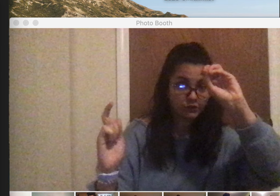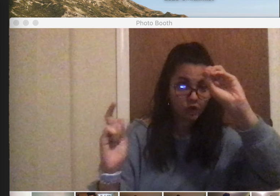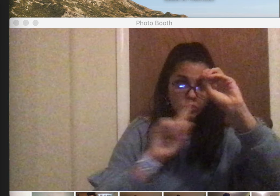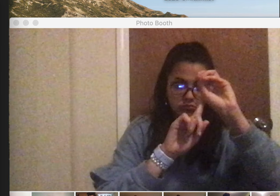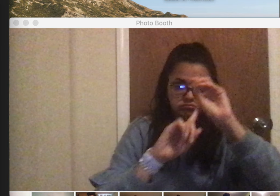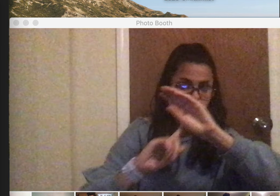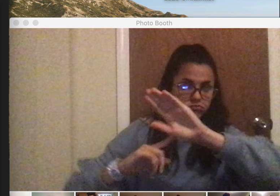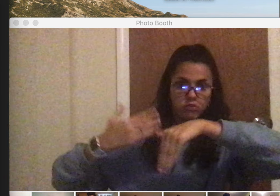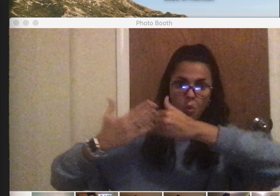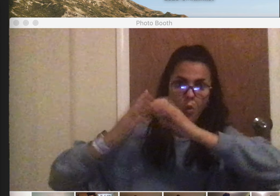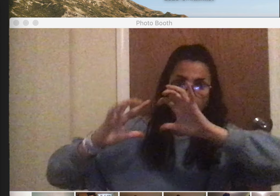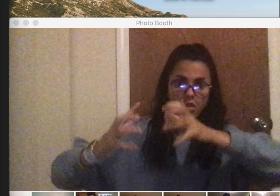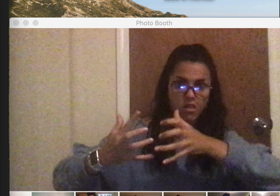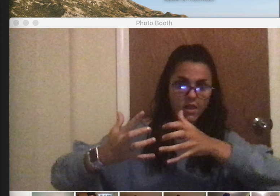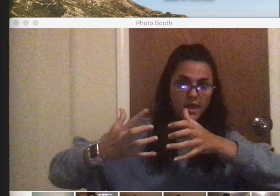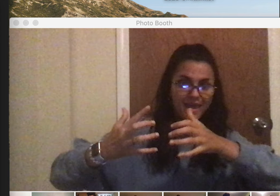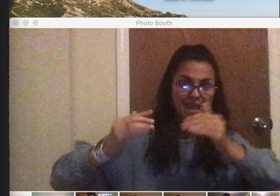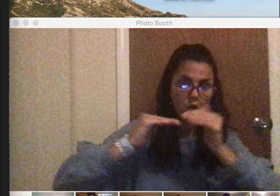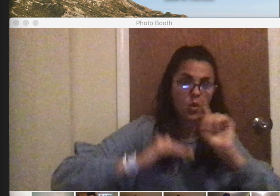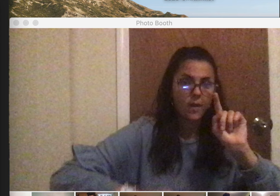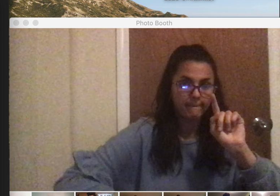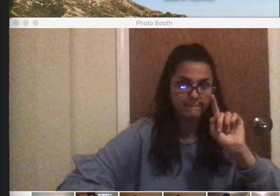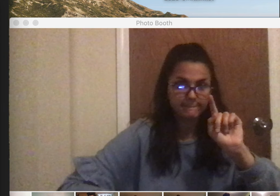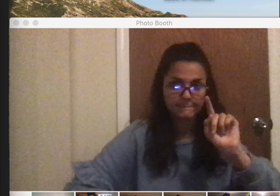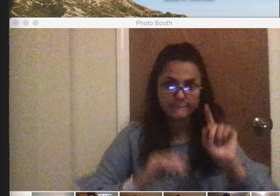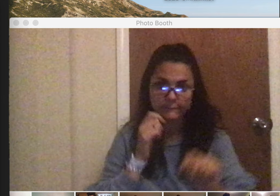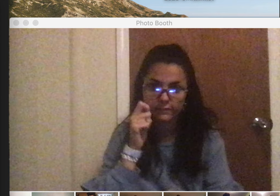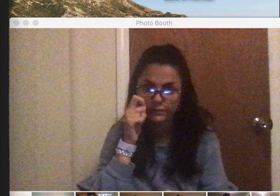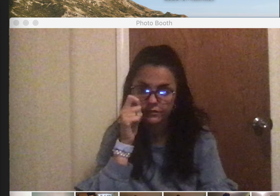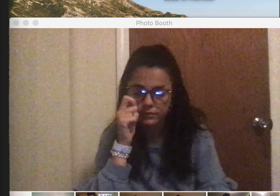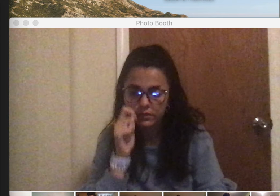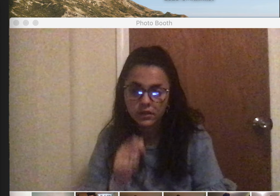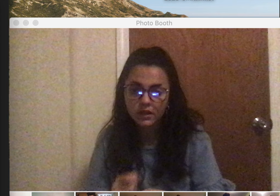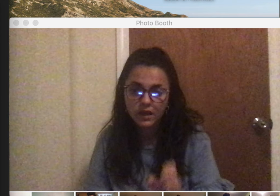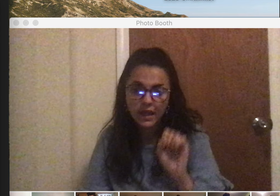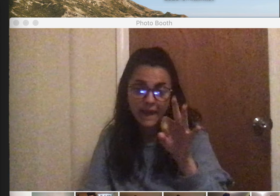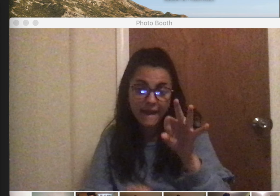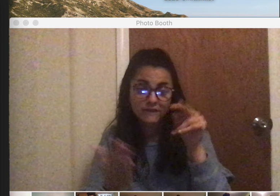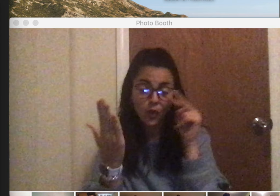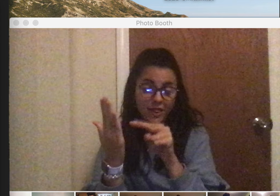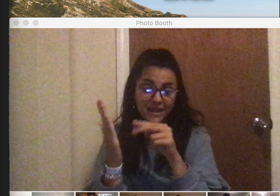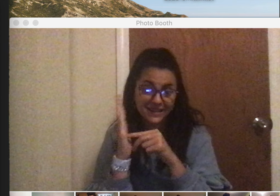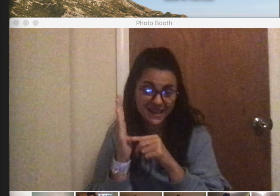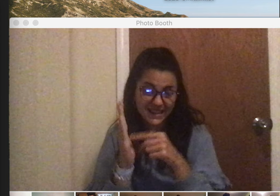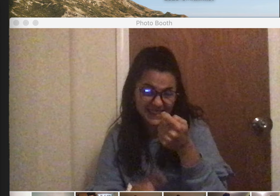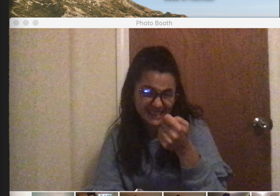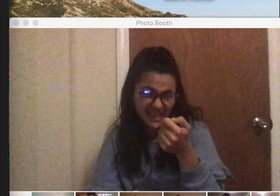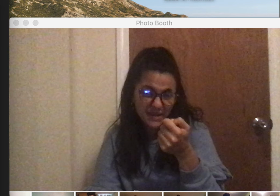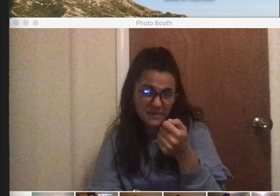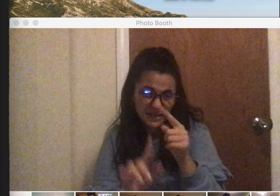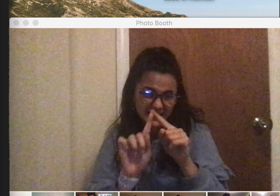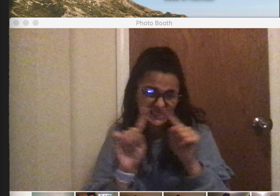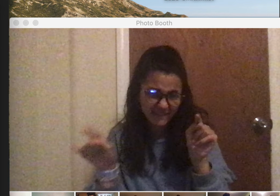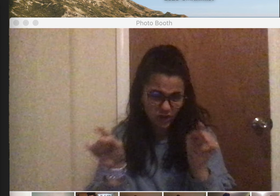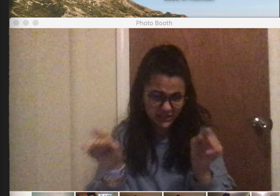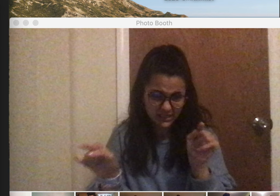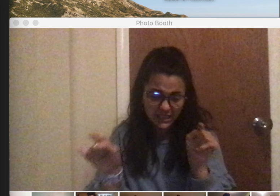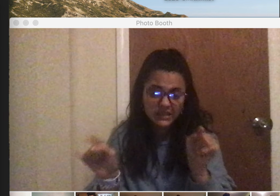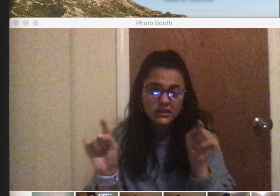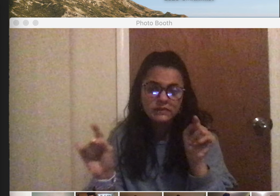Okay, so now if you look at the two examples, they're both a little bit different, right? So if